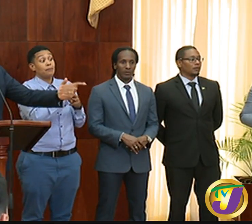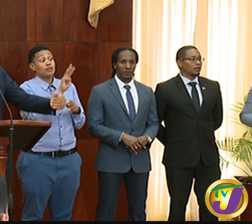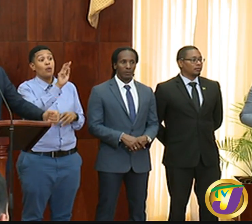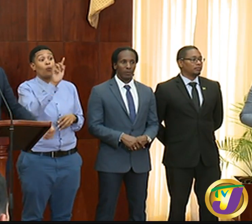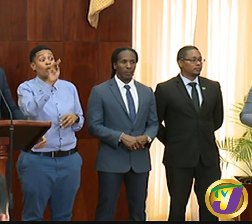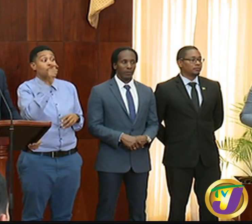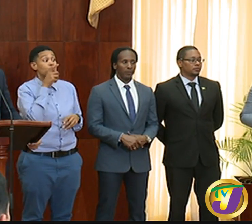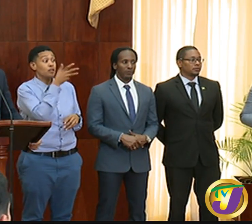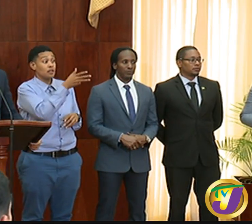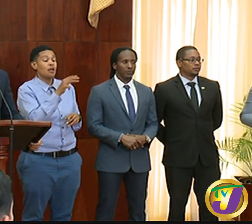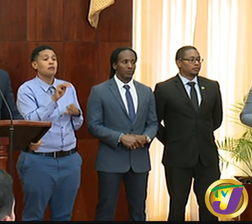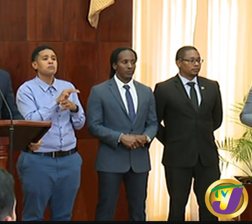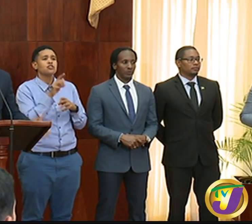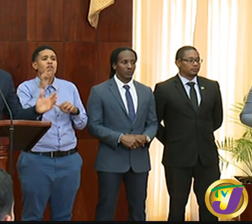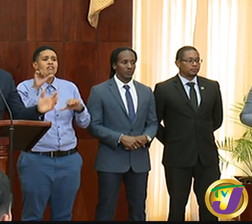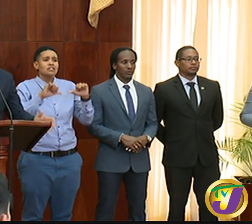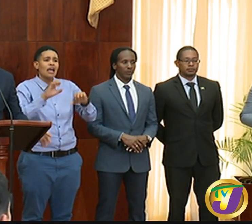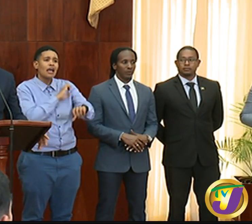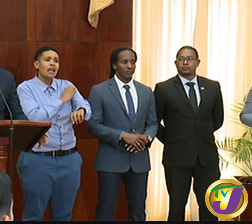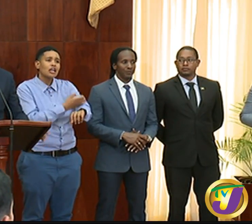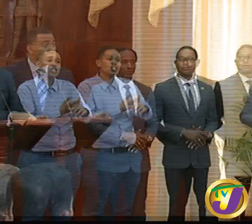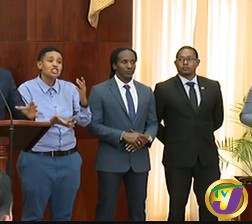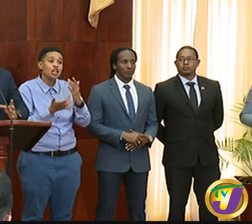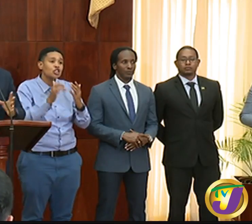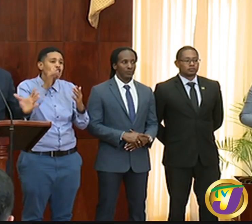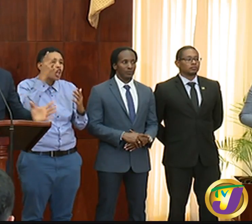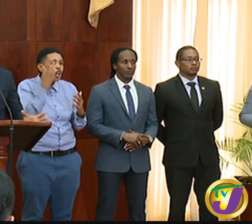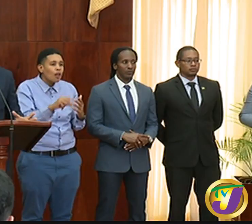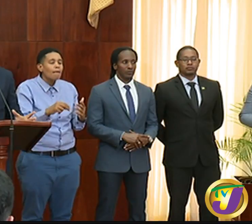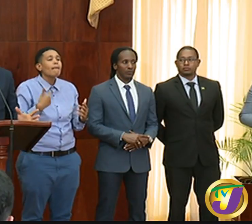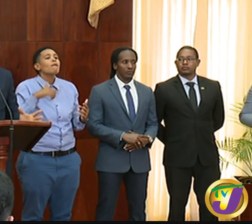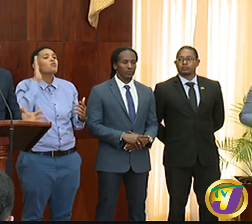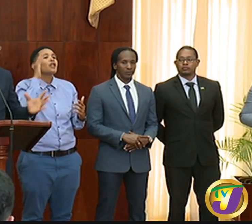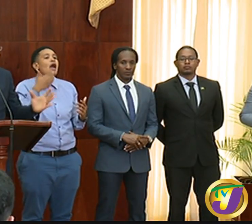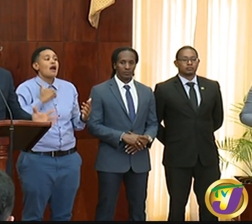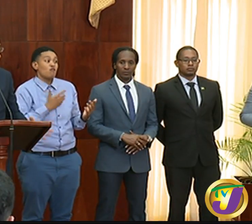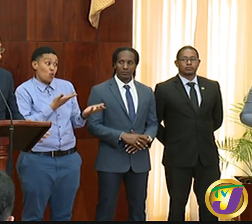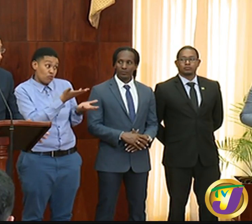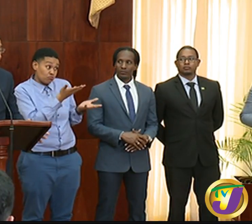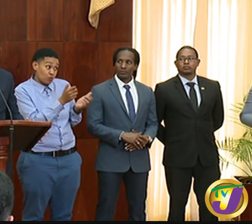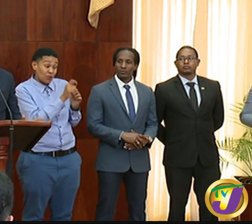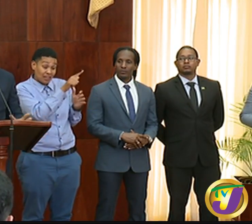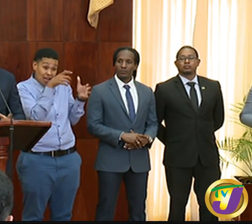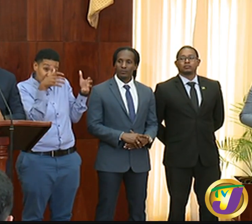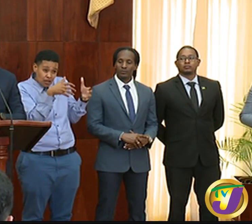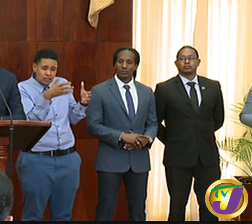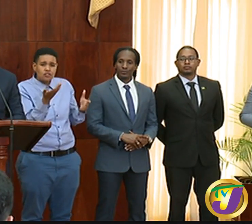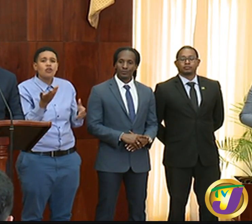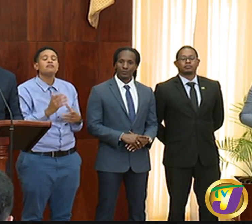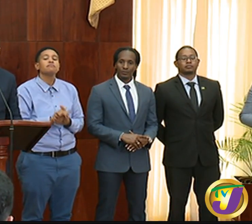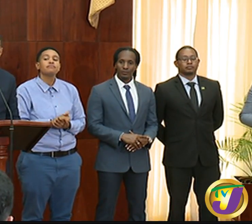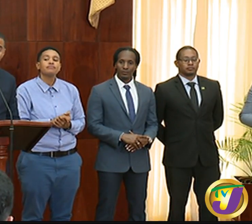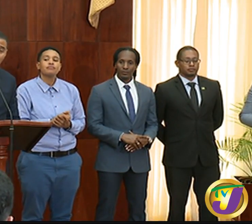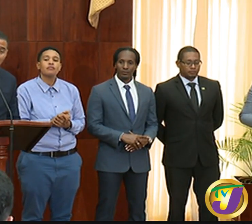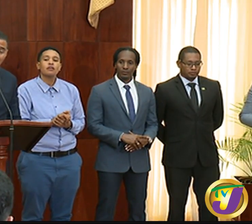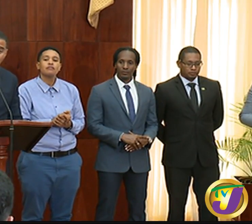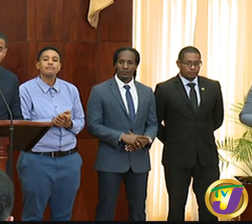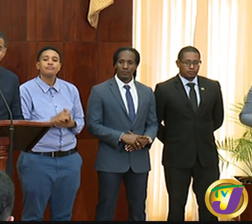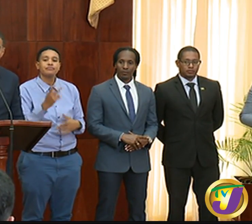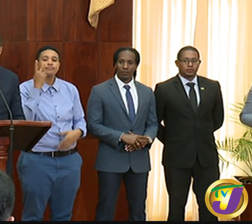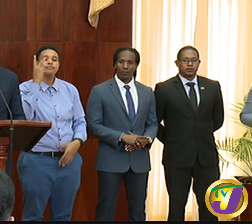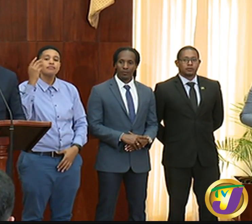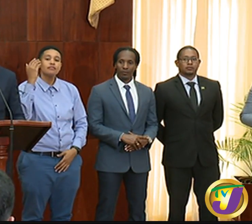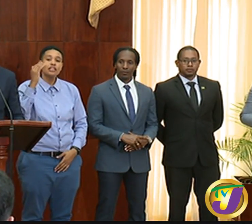here, Minister of Science, Energy and Technology, just arrived. We will be having our dialogue with that sector. I see the head